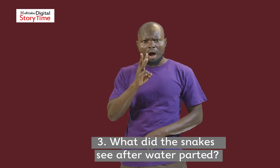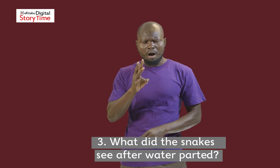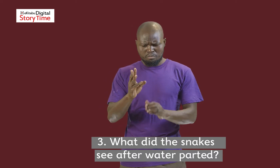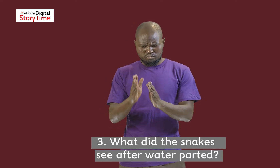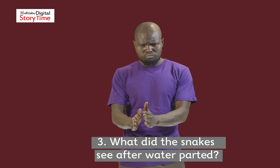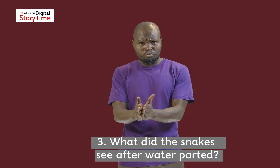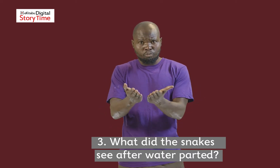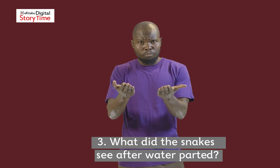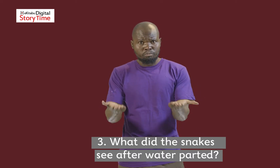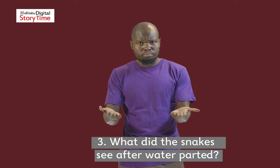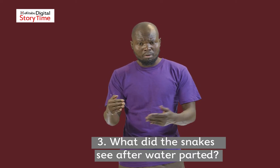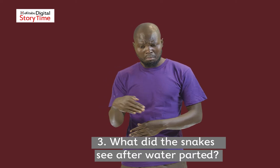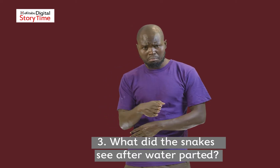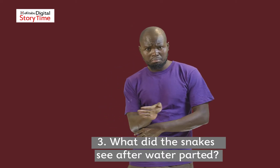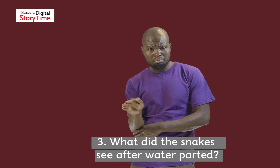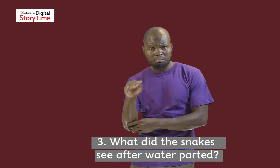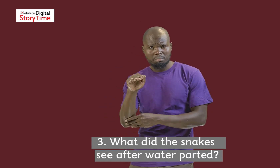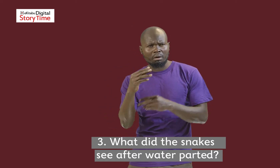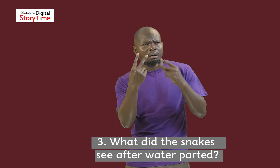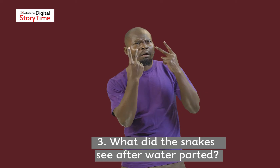What did the snake see after water parted?